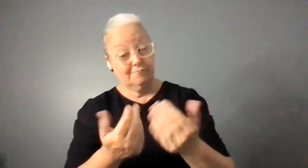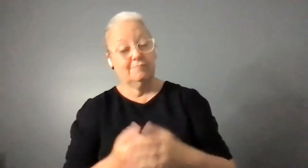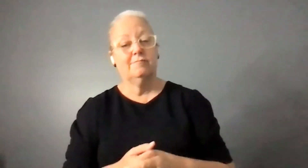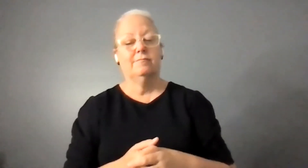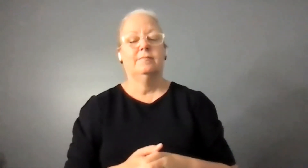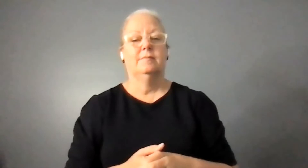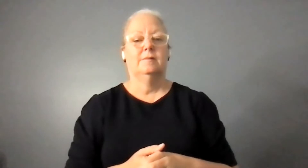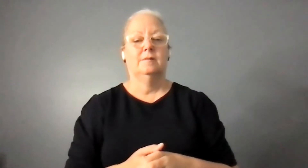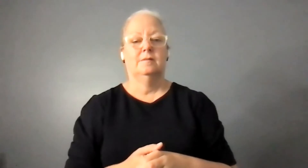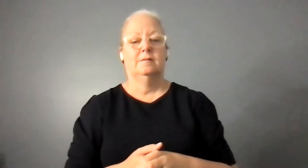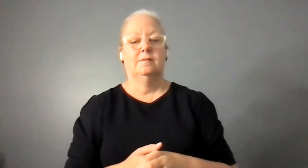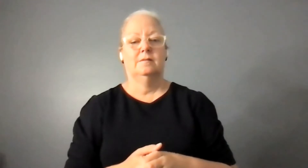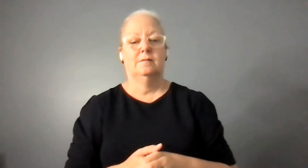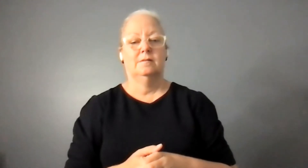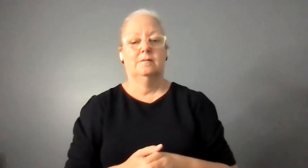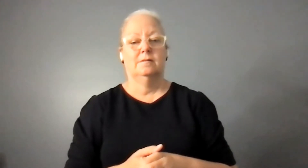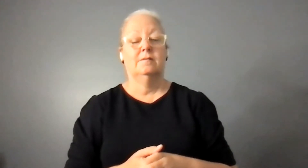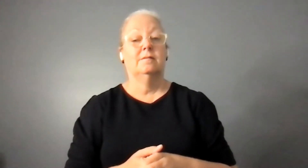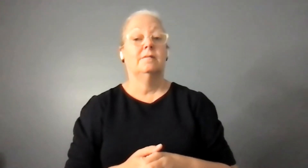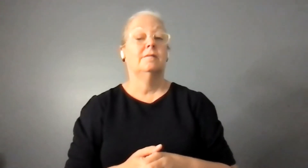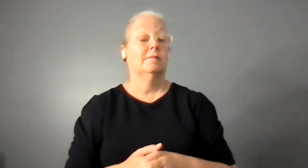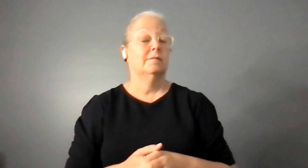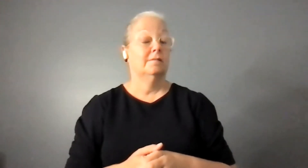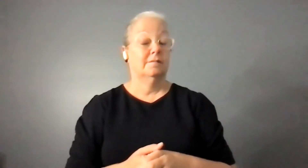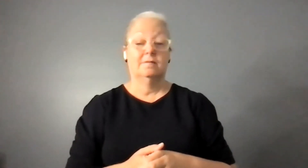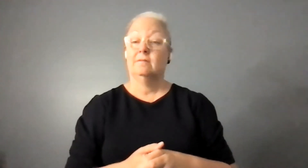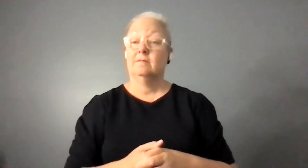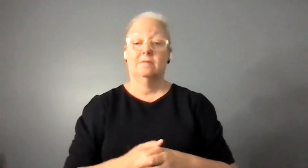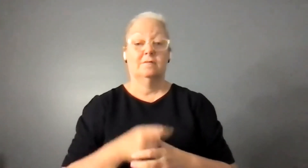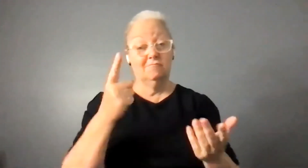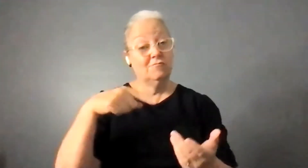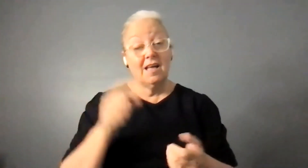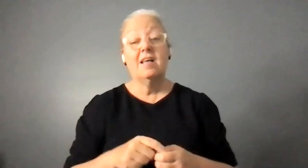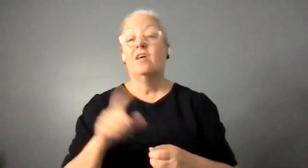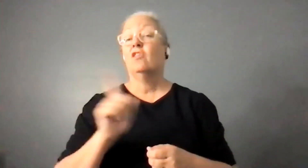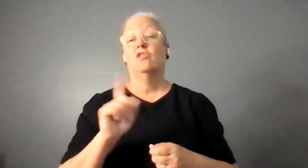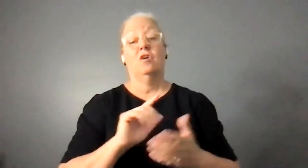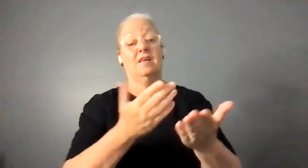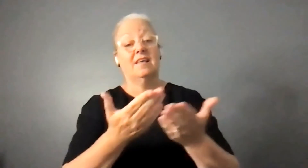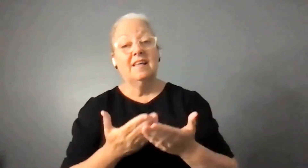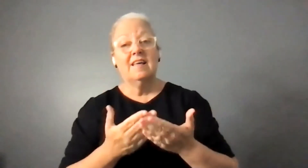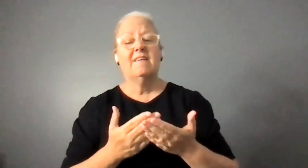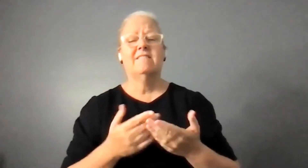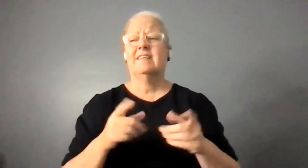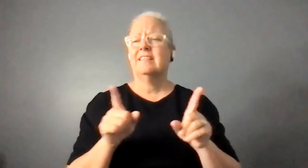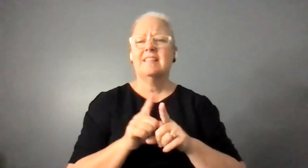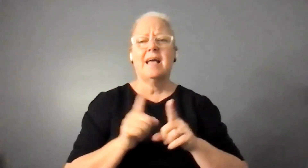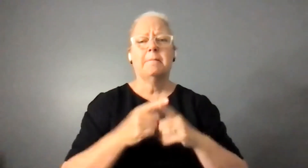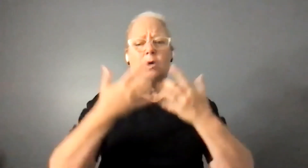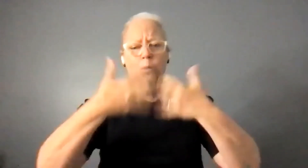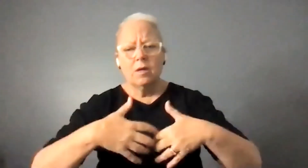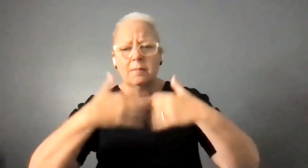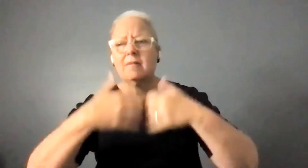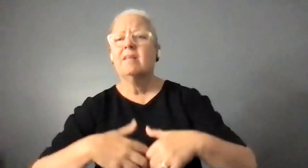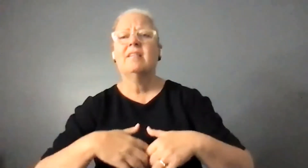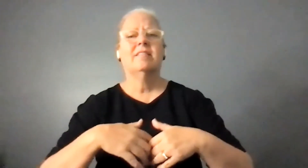it's very true what you've just said. If they do not give us the devices, the equipment that's needed in order to